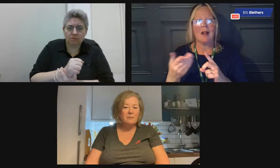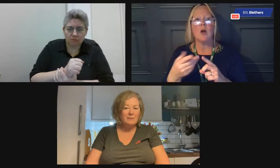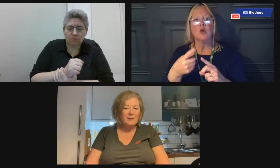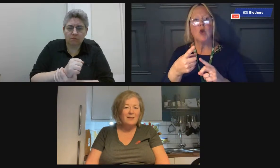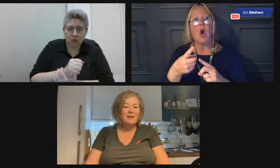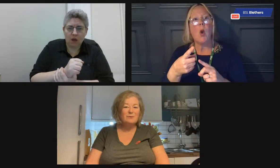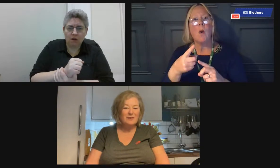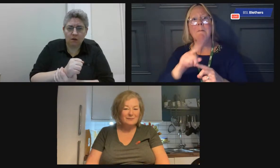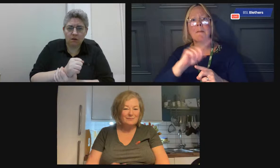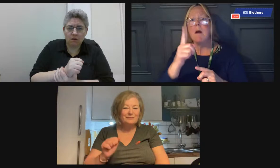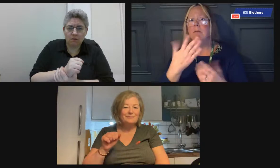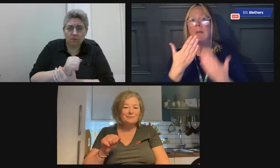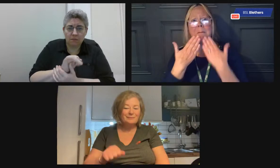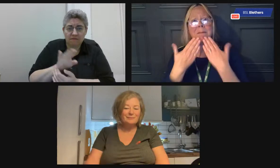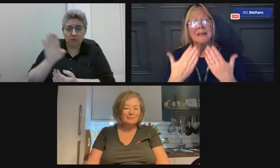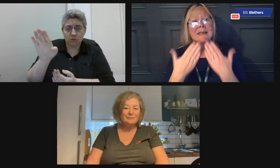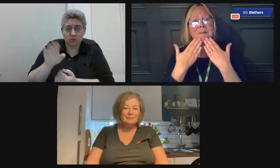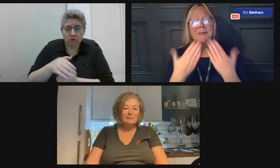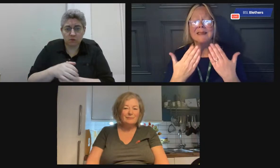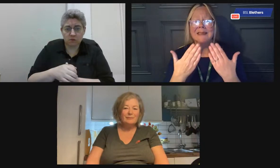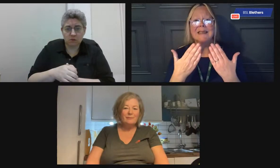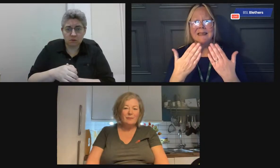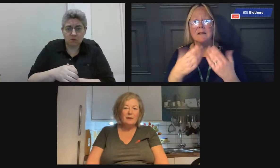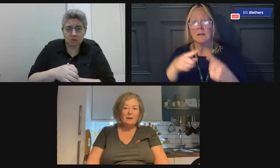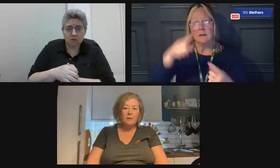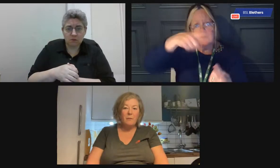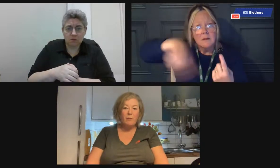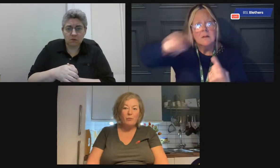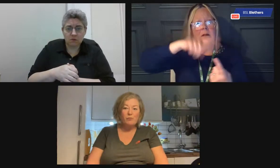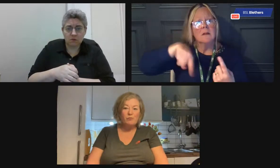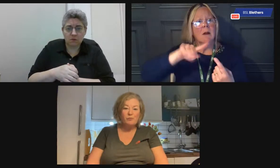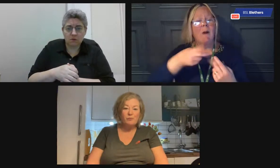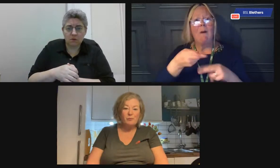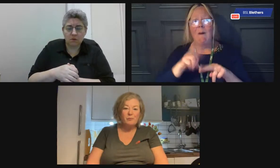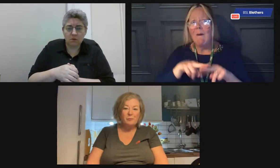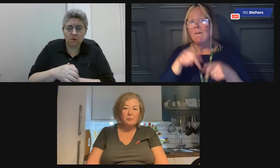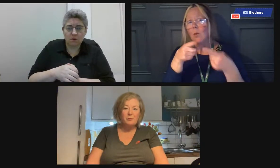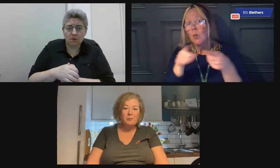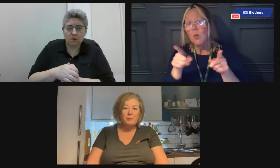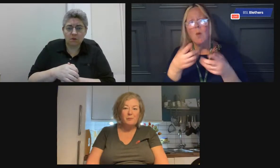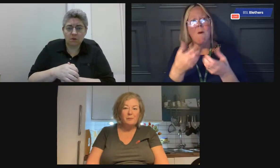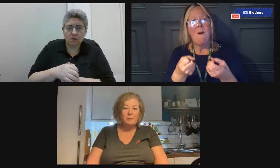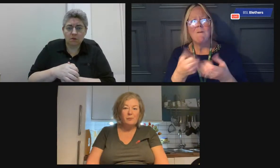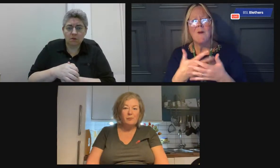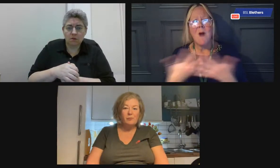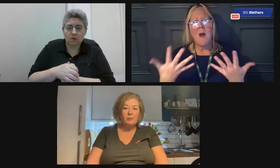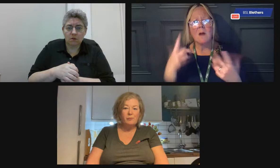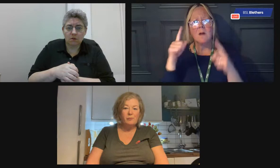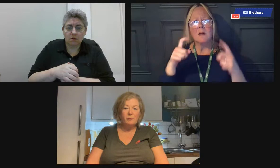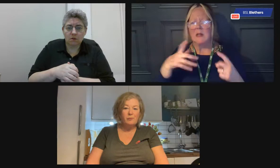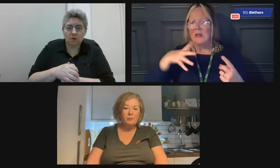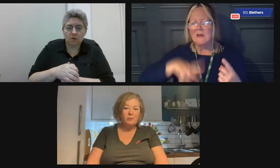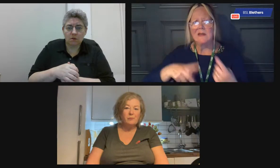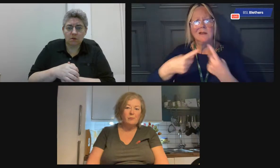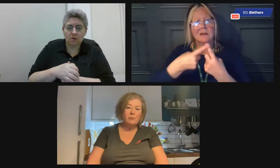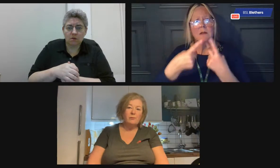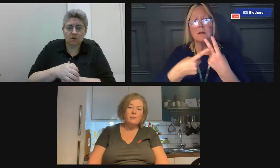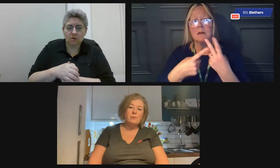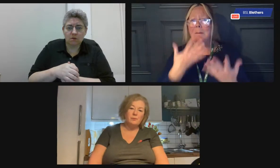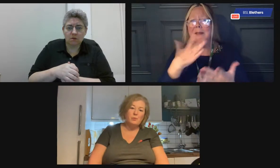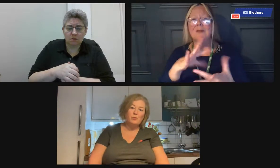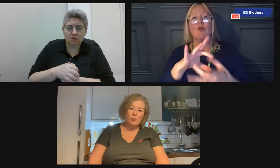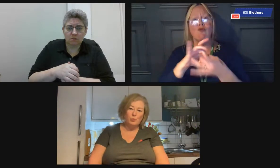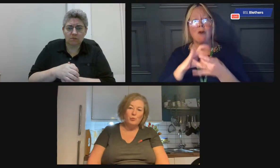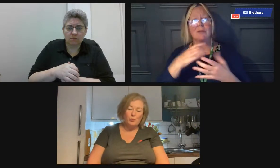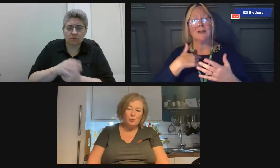well, we find digital services and hospice services don't marry very well. So please,